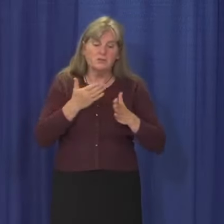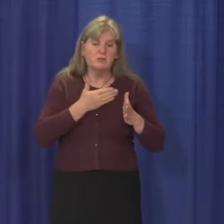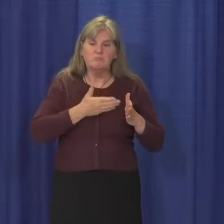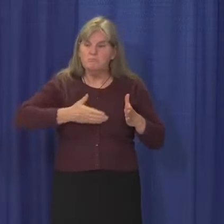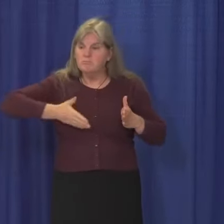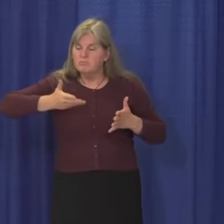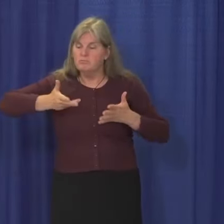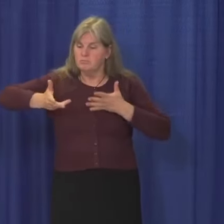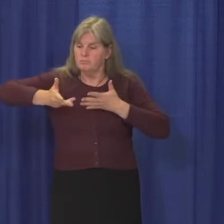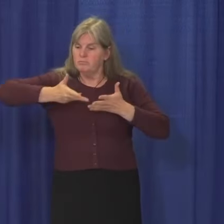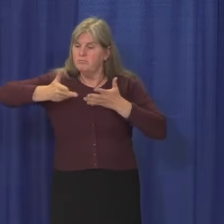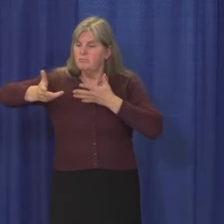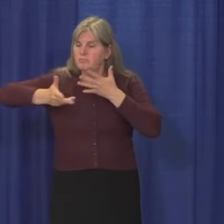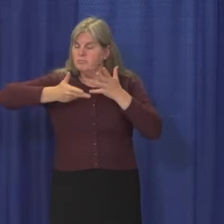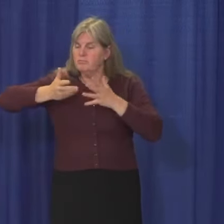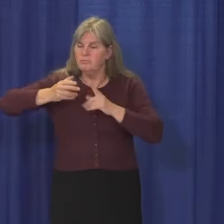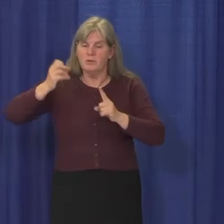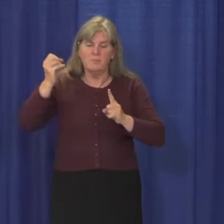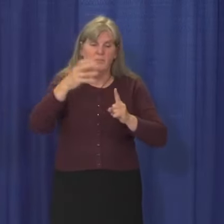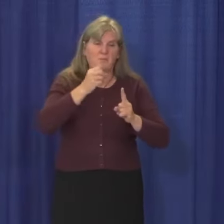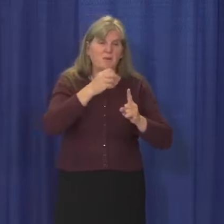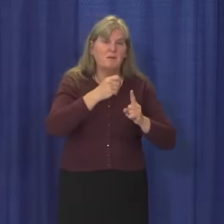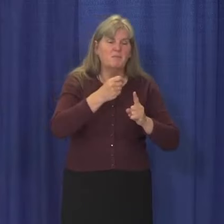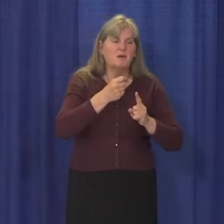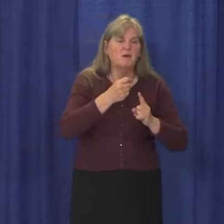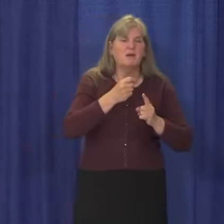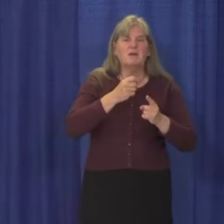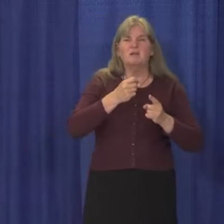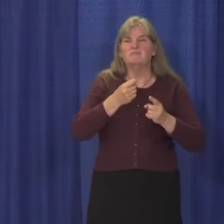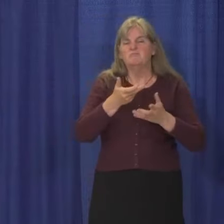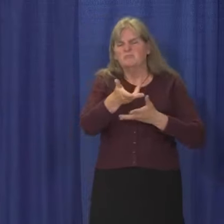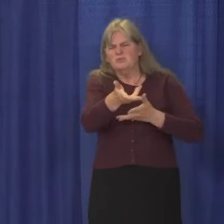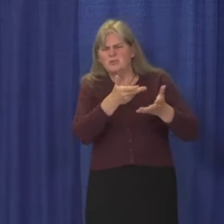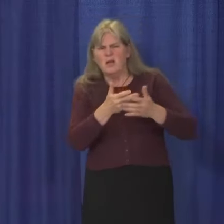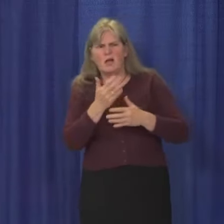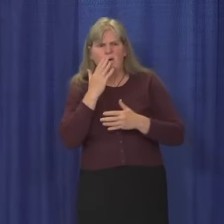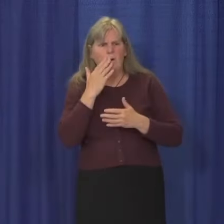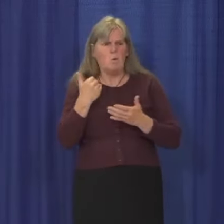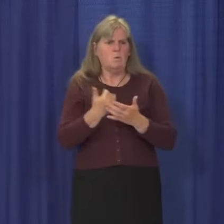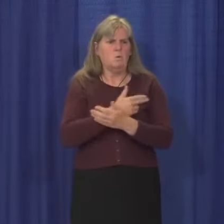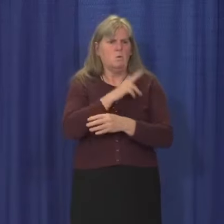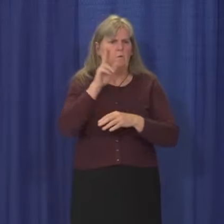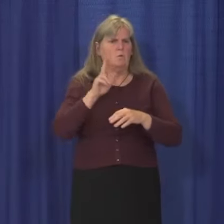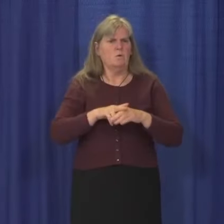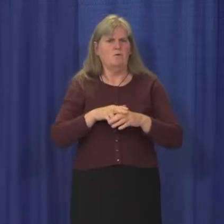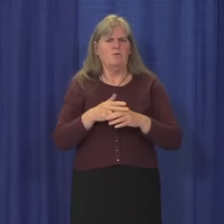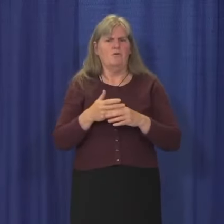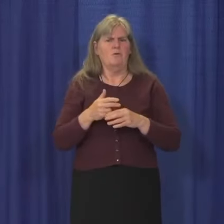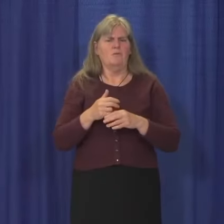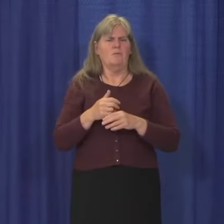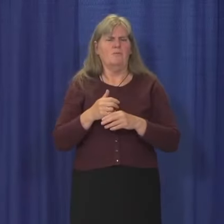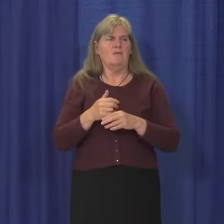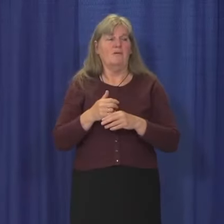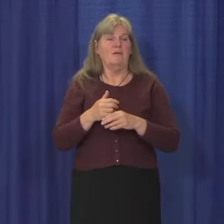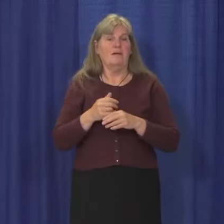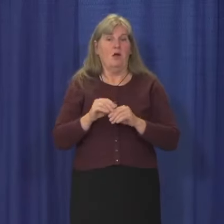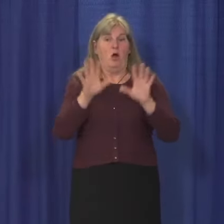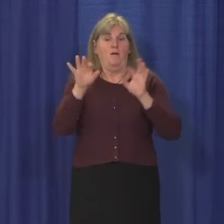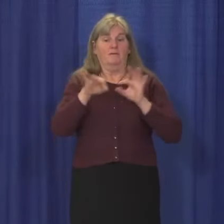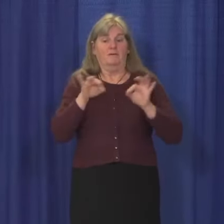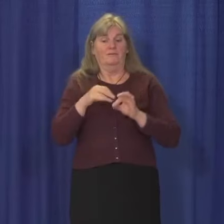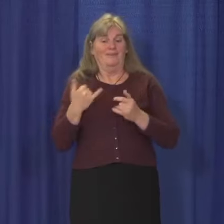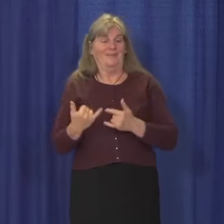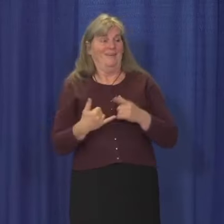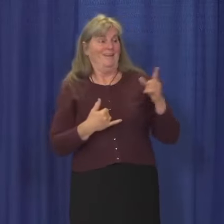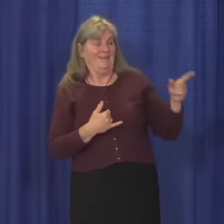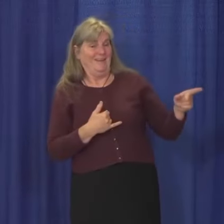that conversation at your dinner table, talking about the new normal. I mean, I think Dr. Hanley really painted the picture today about